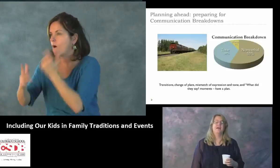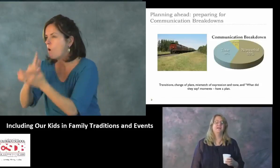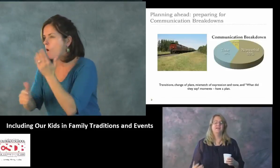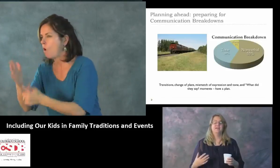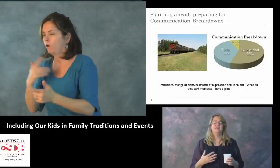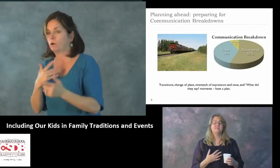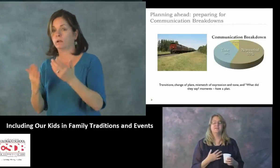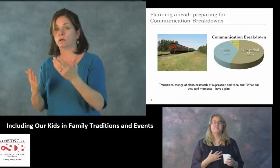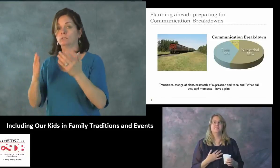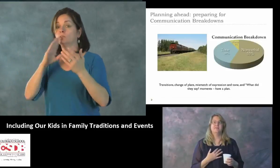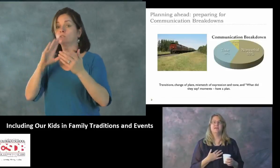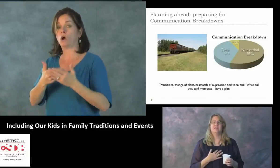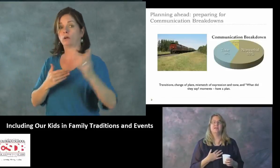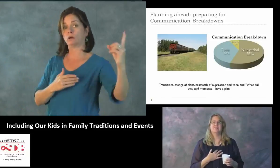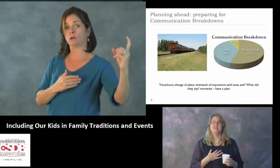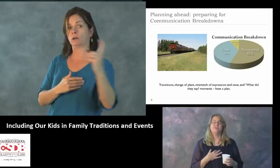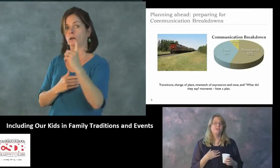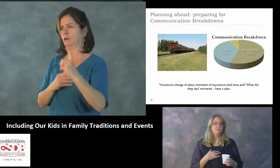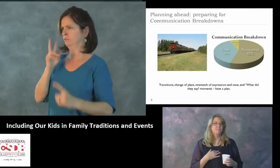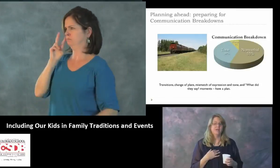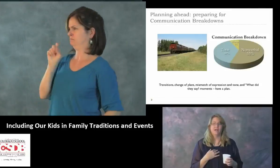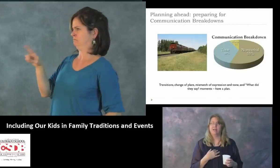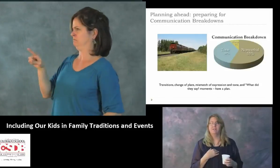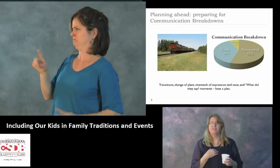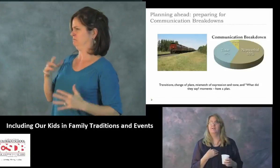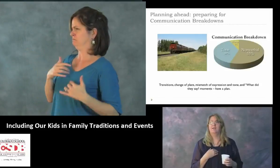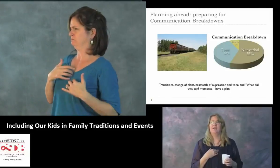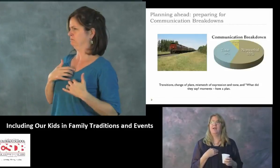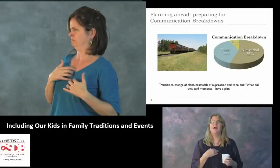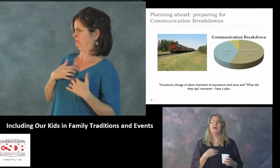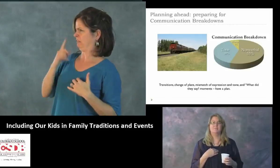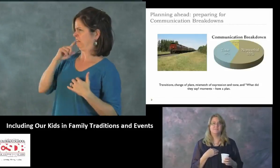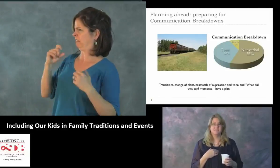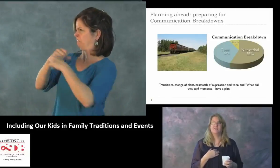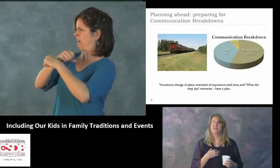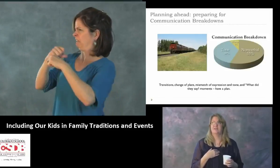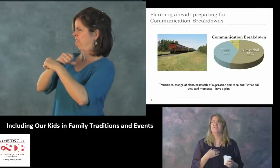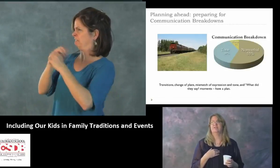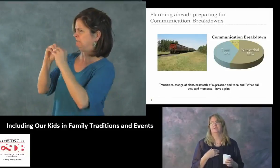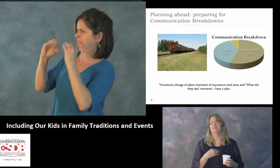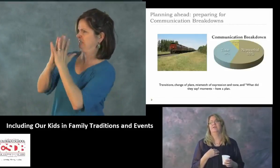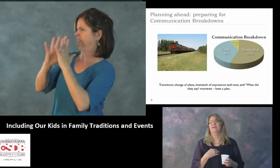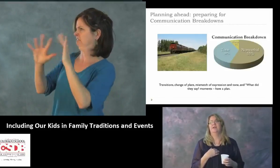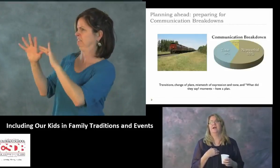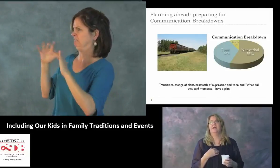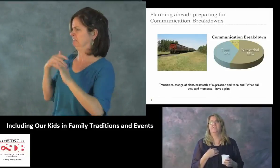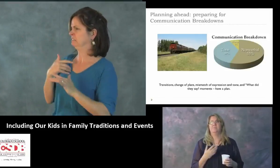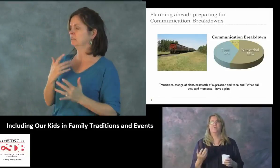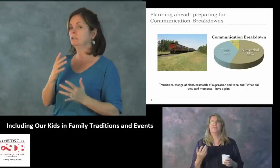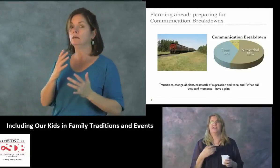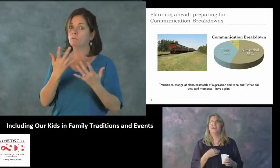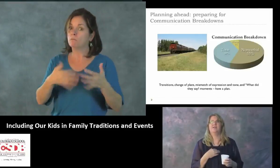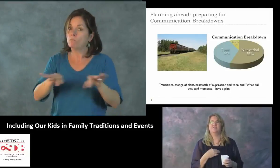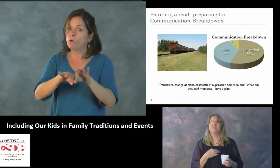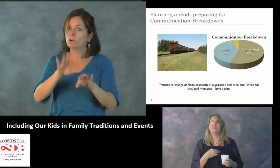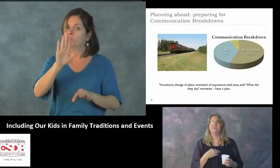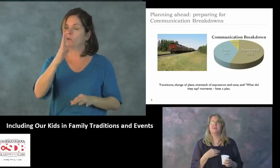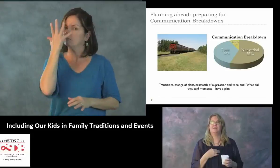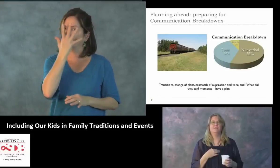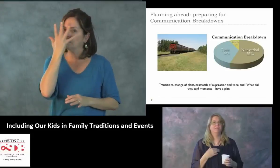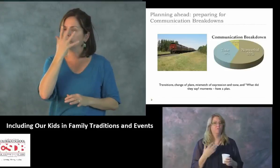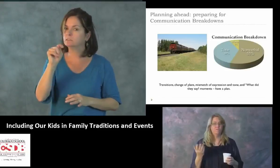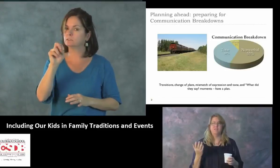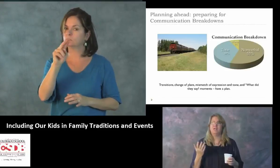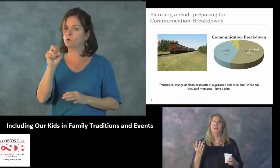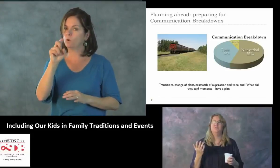And that is something that, as a hearing parent, I am still learning to do. I just point that out as